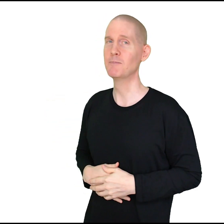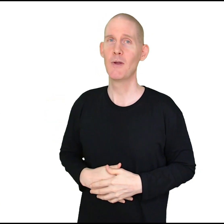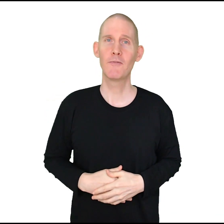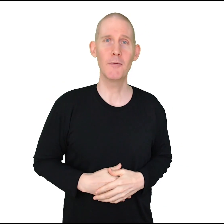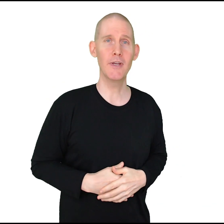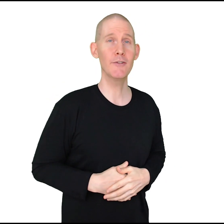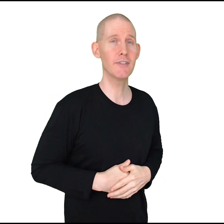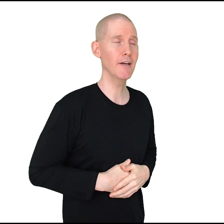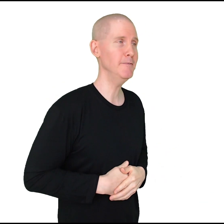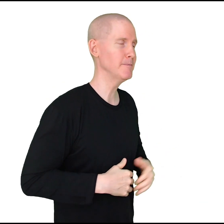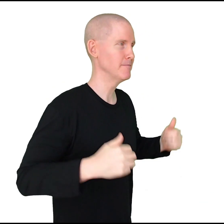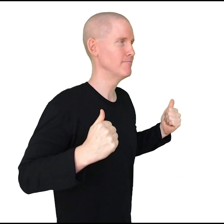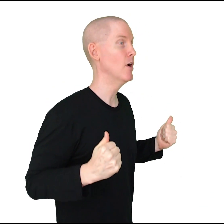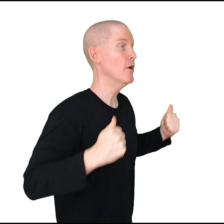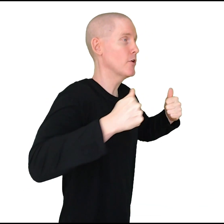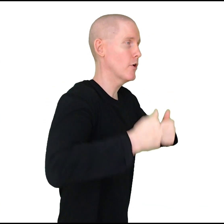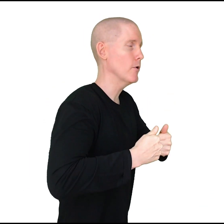From the other side, coat,